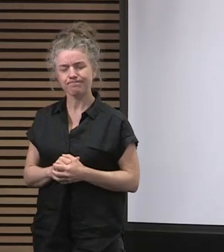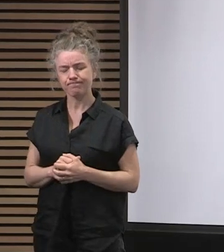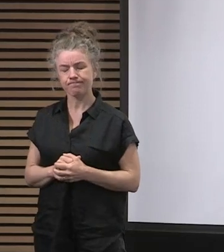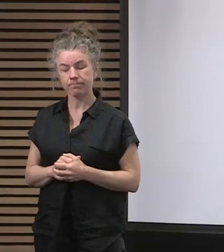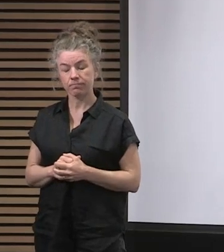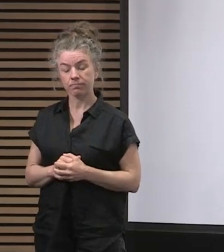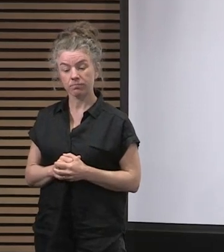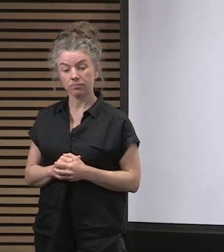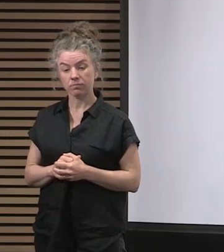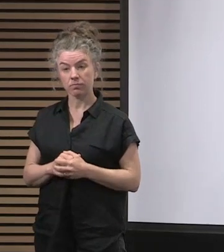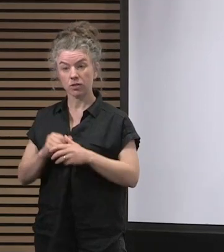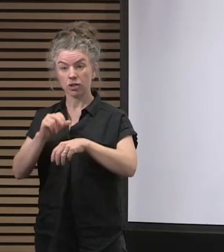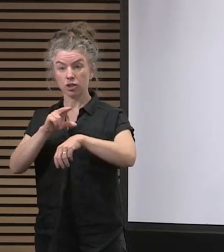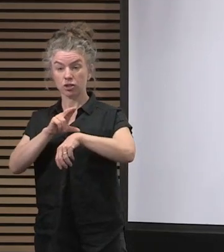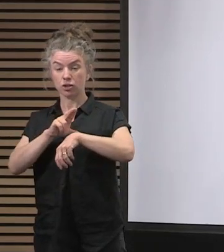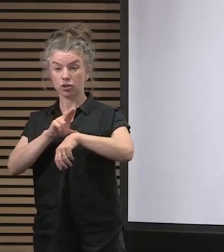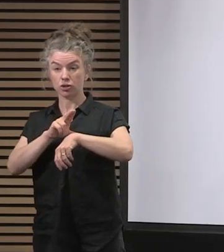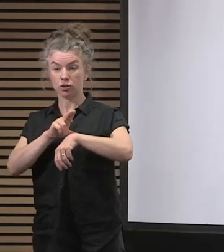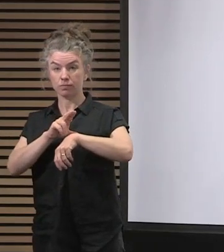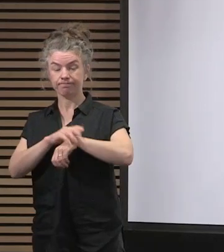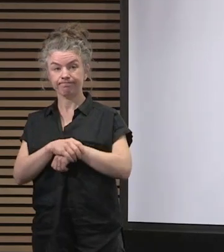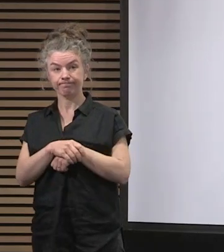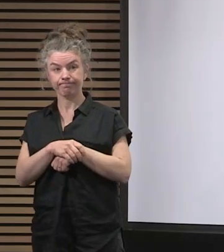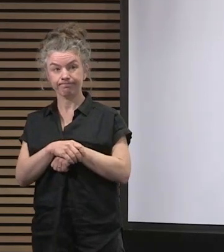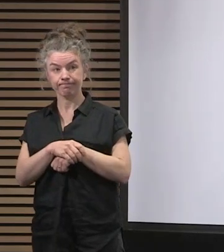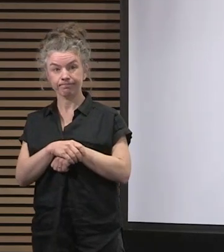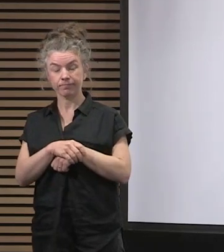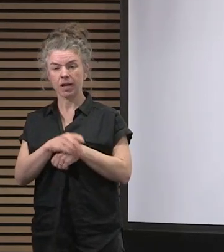the clinical assessment that's made by the people at the